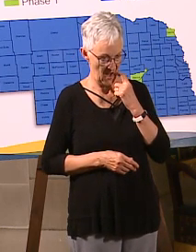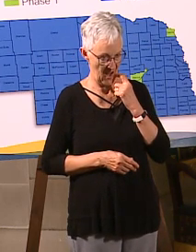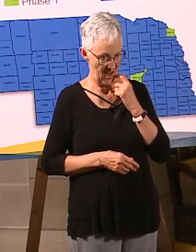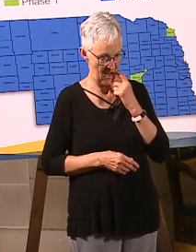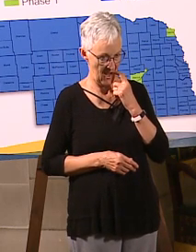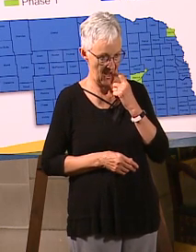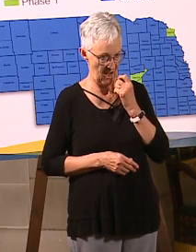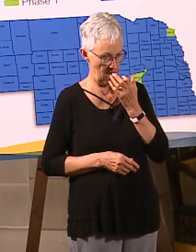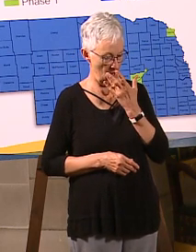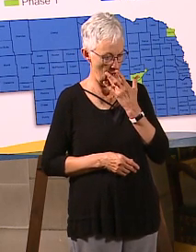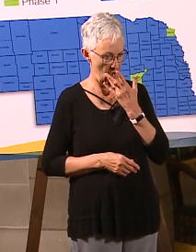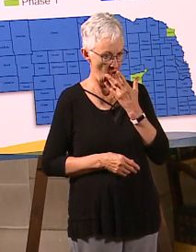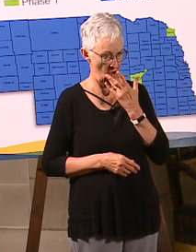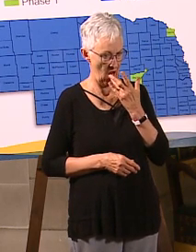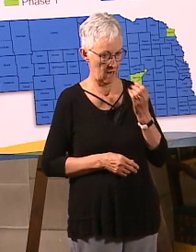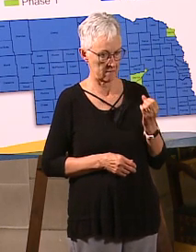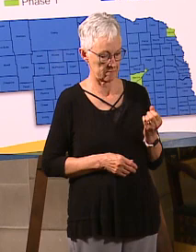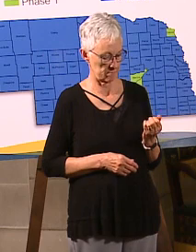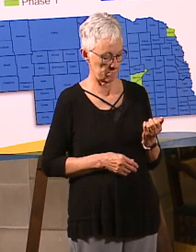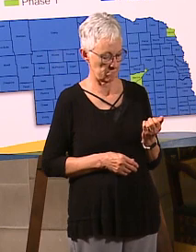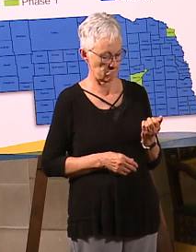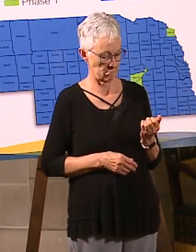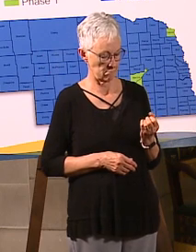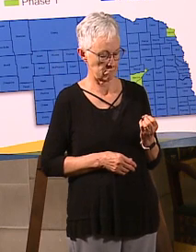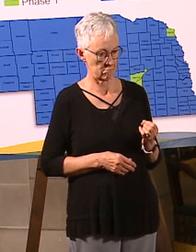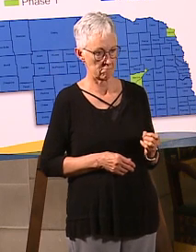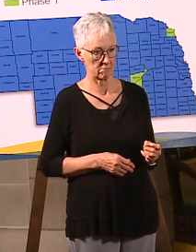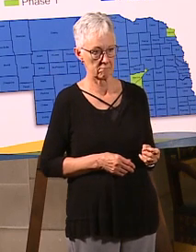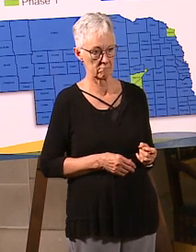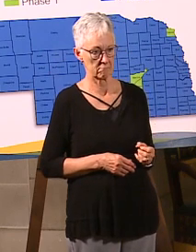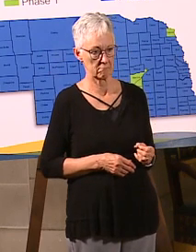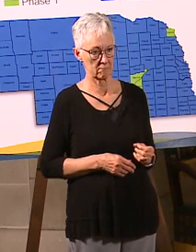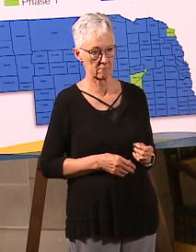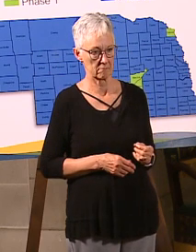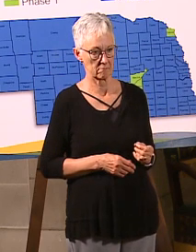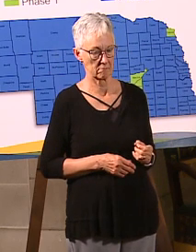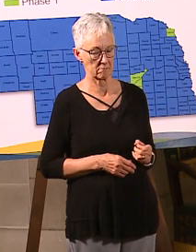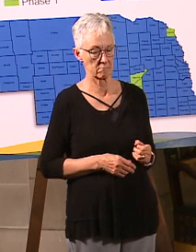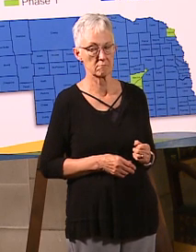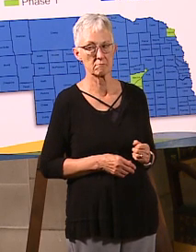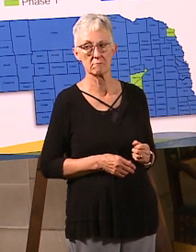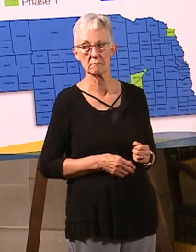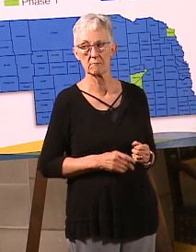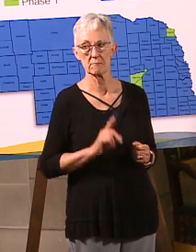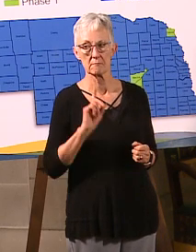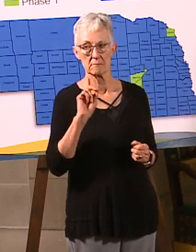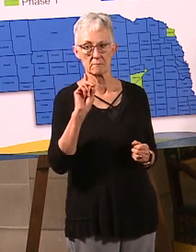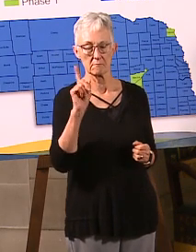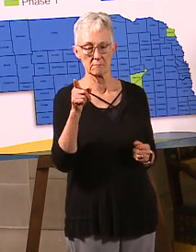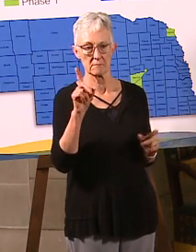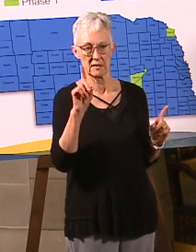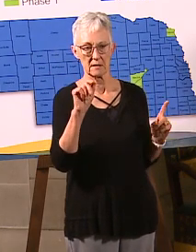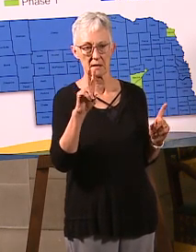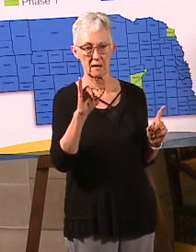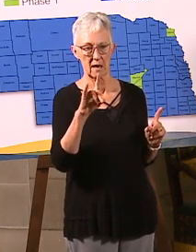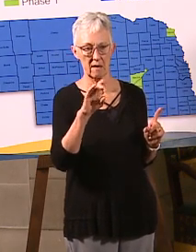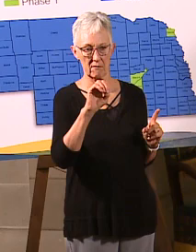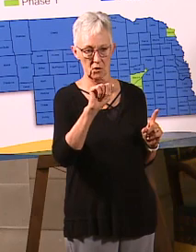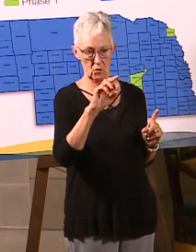be able to get one. How close is Nebraska to achieving this, and is that a goal we're working towards? So David Earl